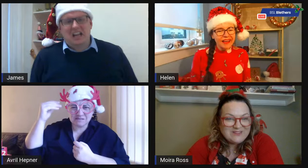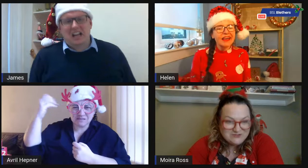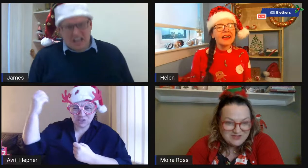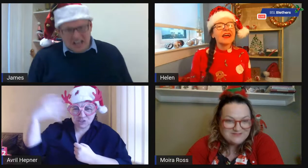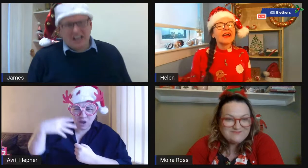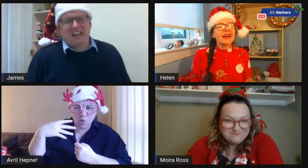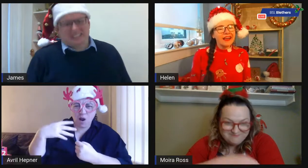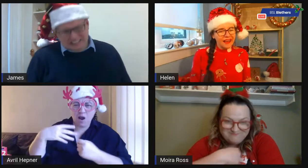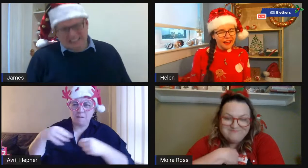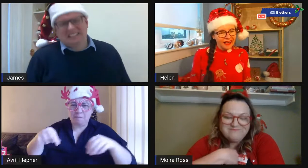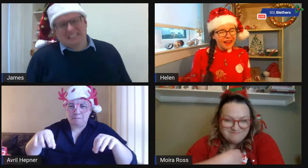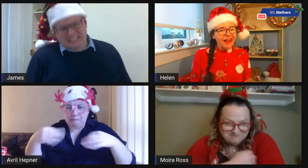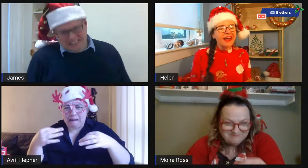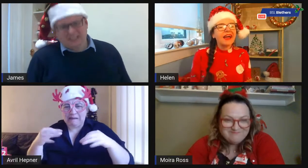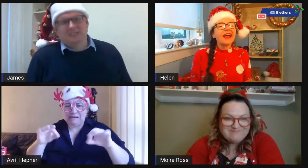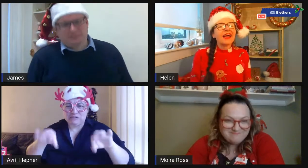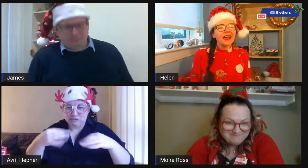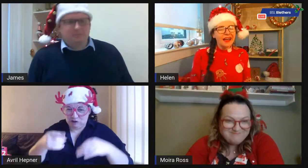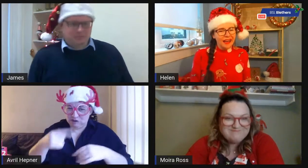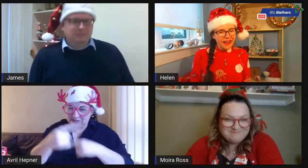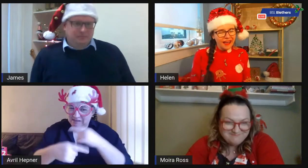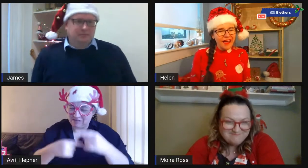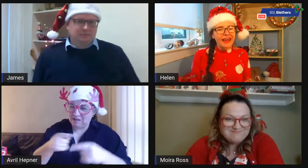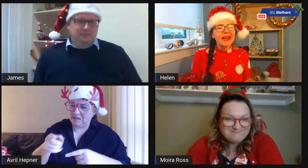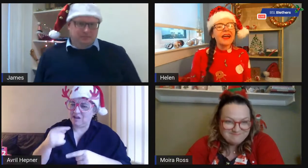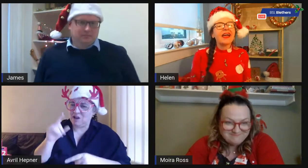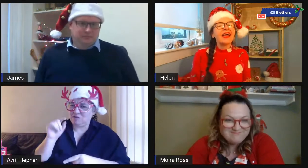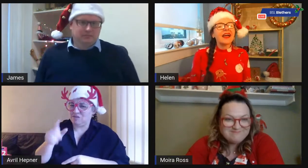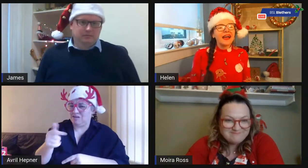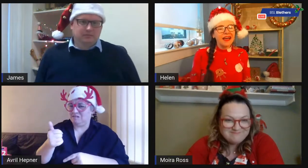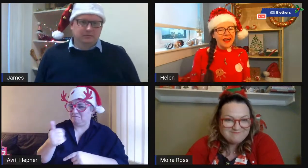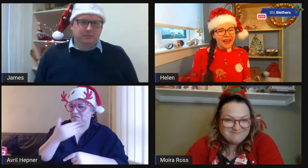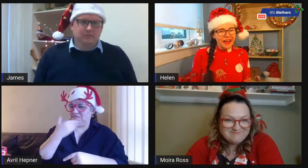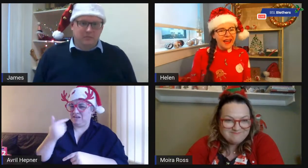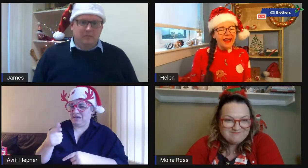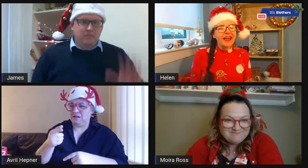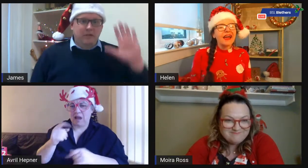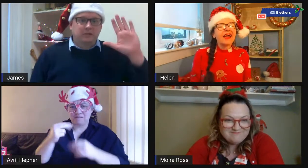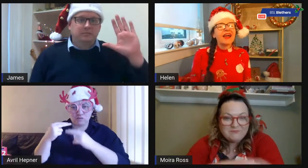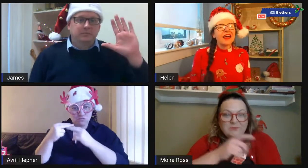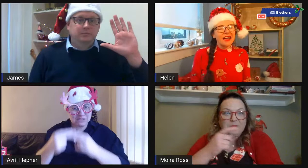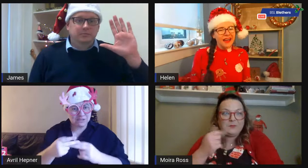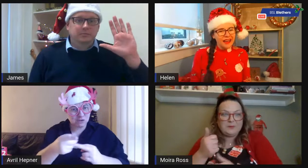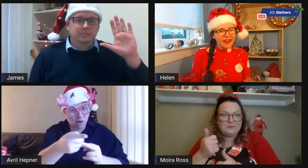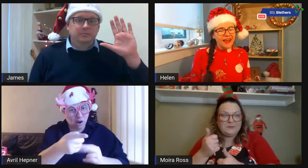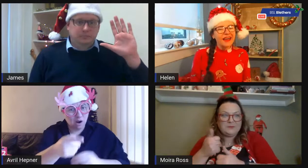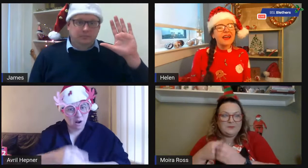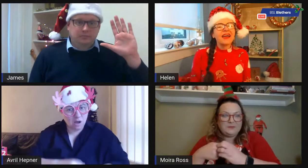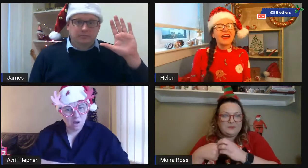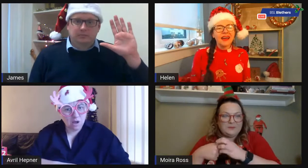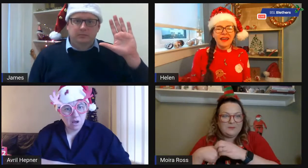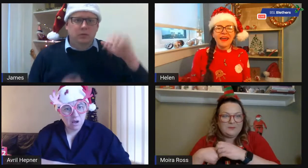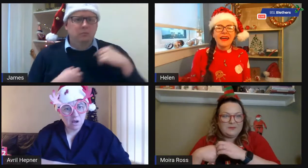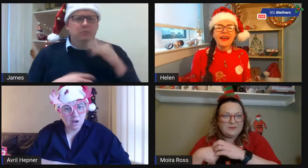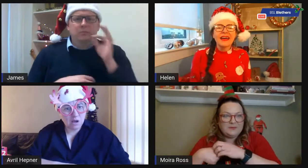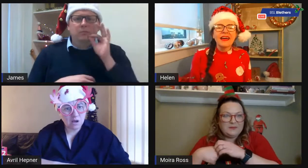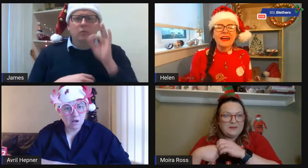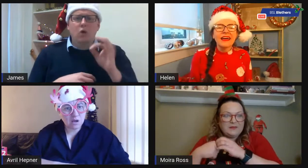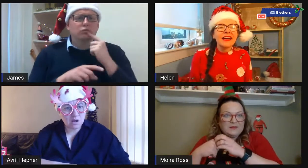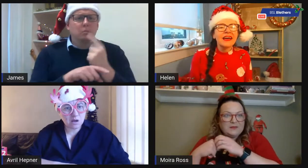toiletries. Always toiletries at Christmas. Shower, gel, and bath things. Yeah, absolutely. It seems traditional. I don't